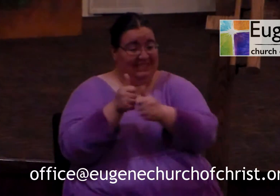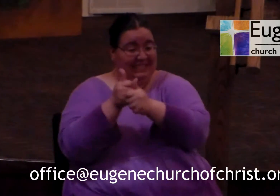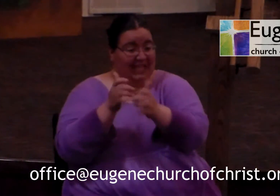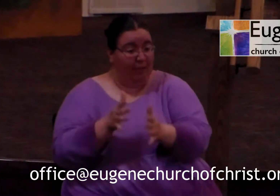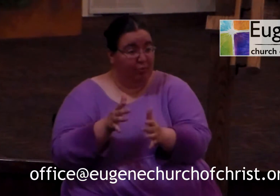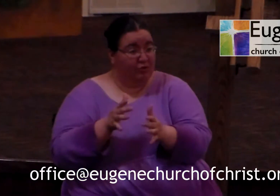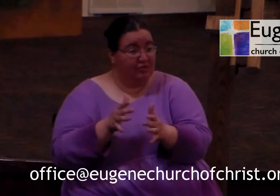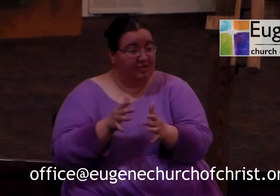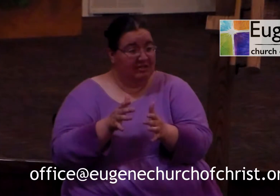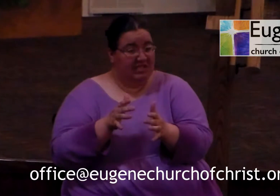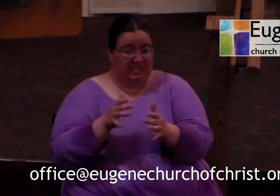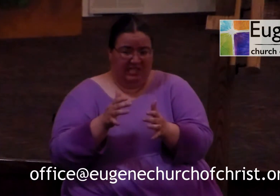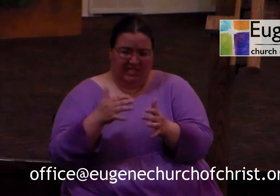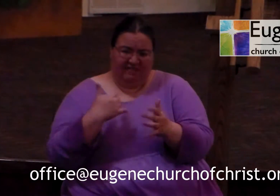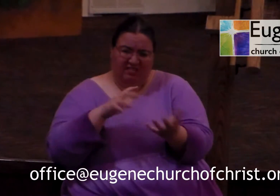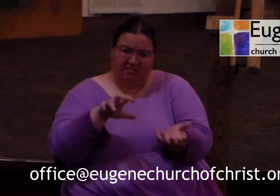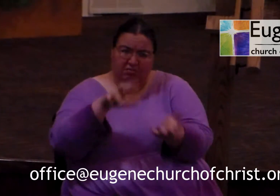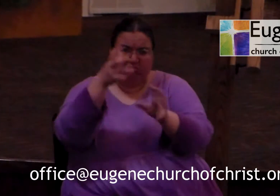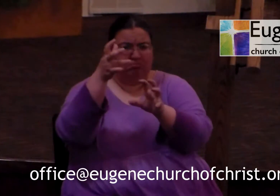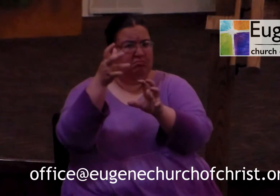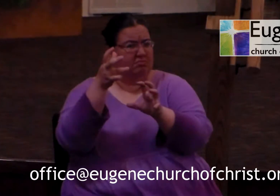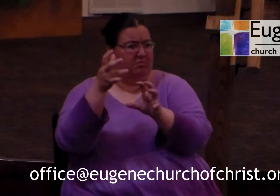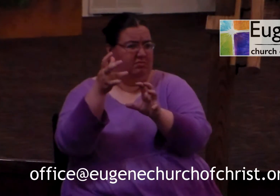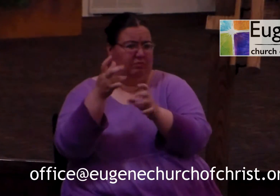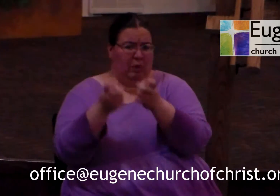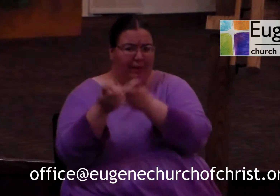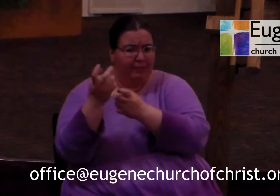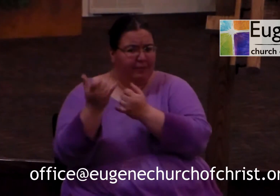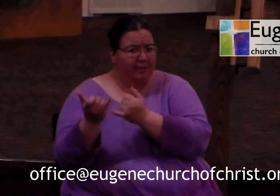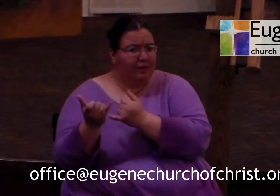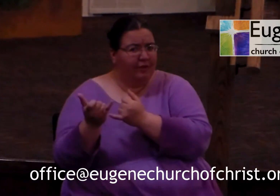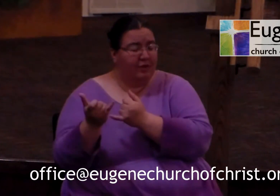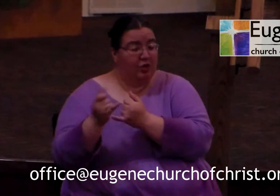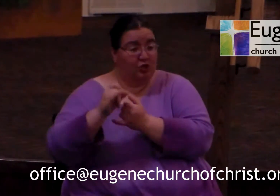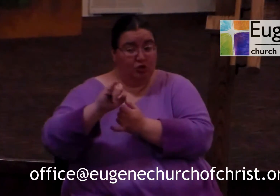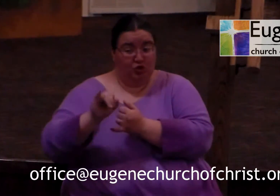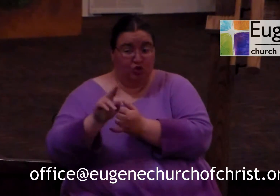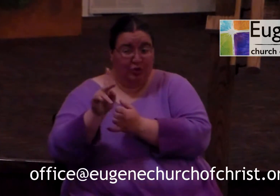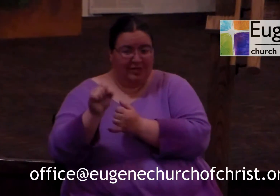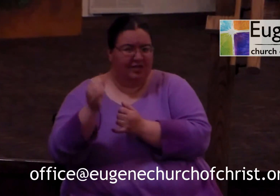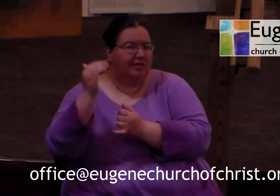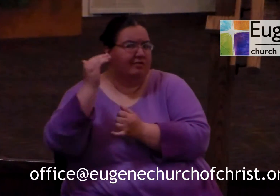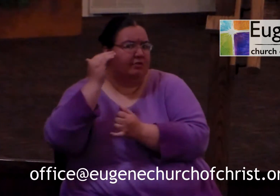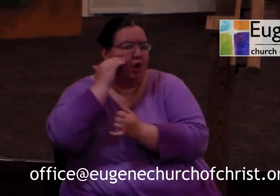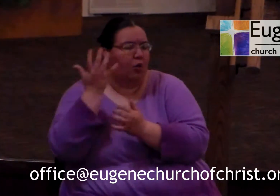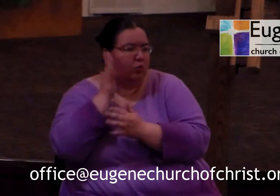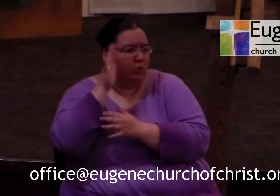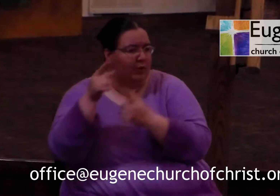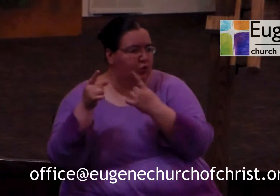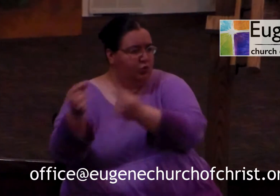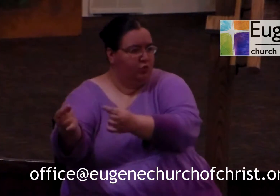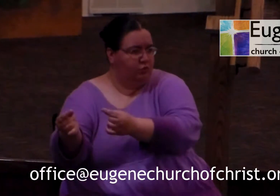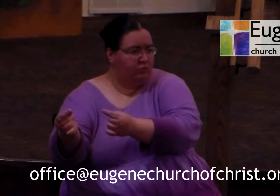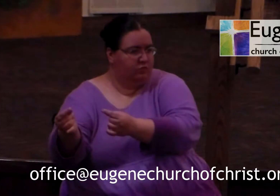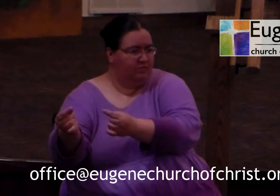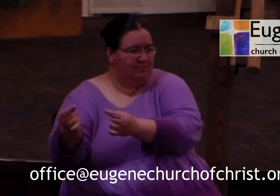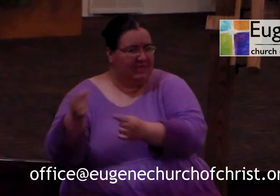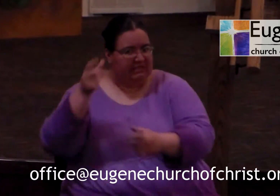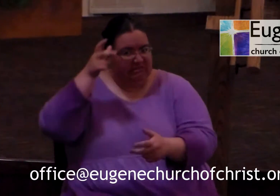of turmoil now. And you have Judas who knows what he's going to do, and Satan is playing a role in this. And on the other